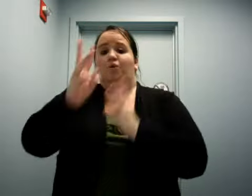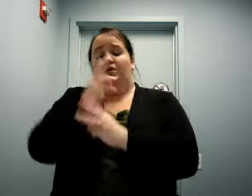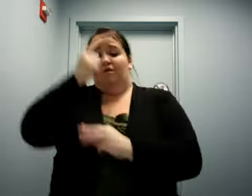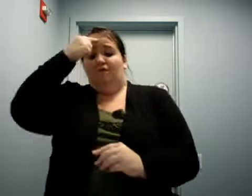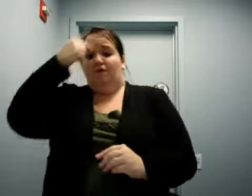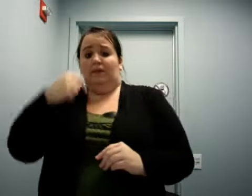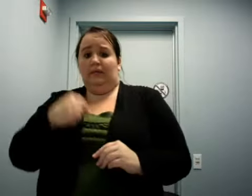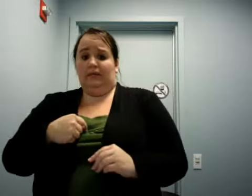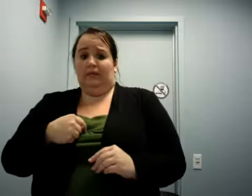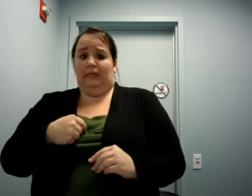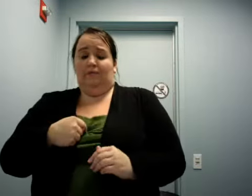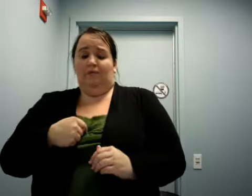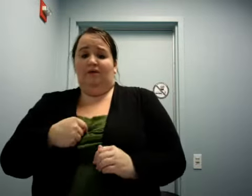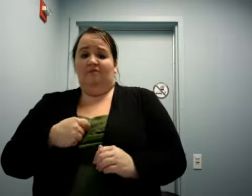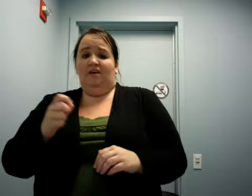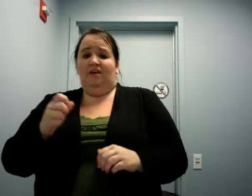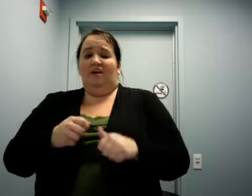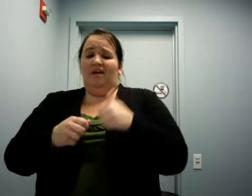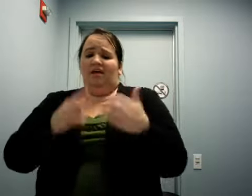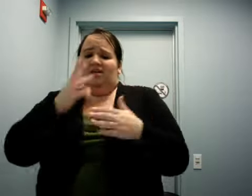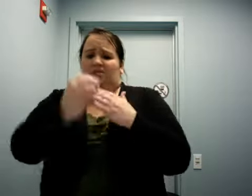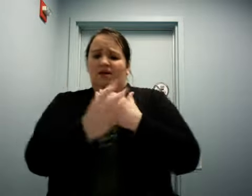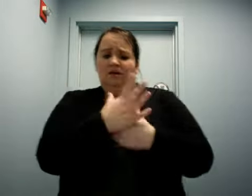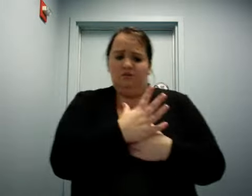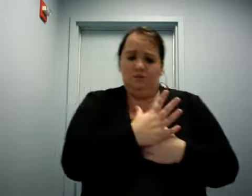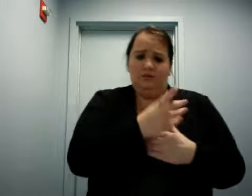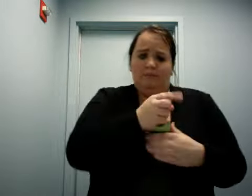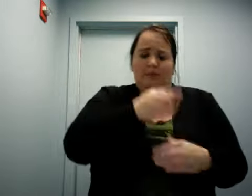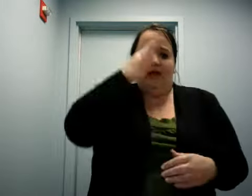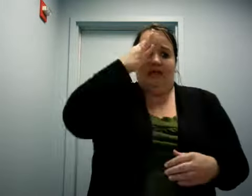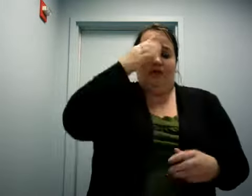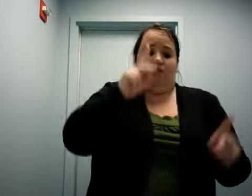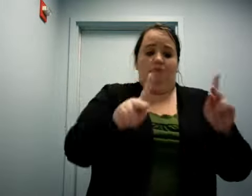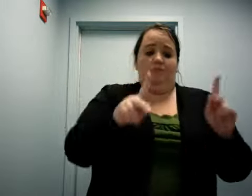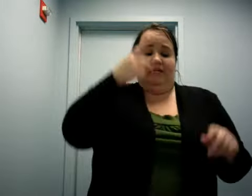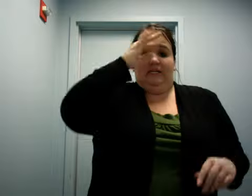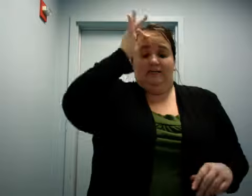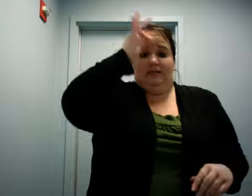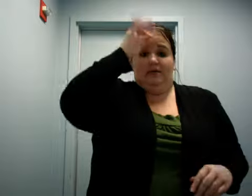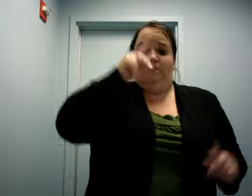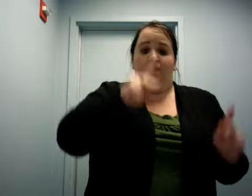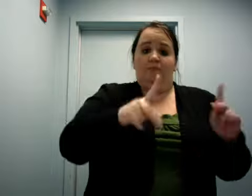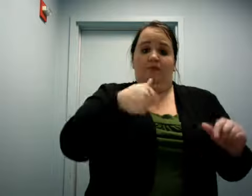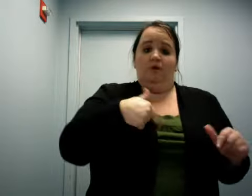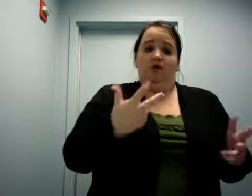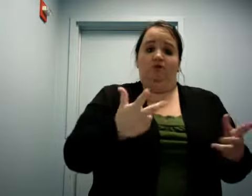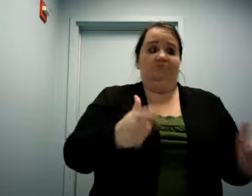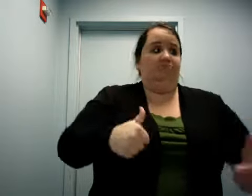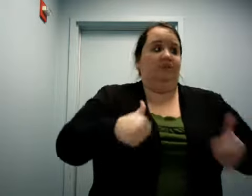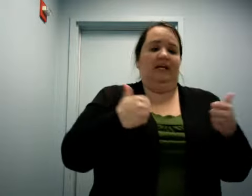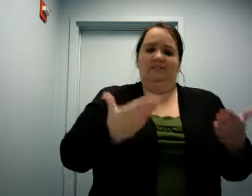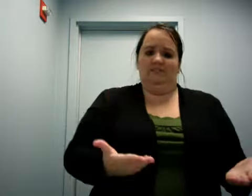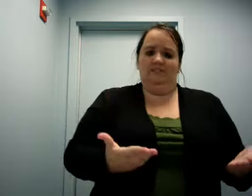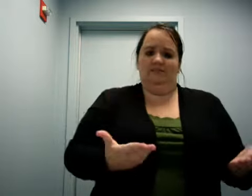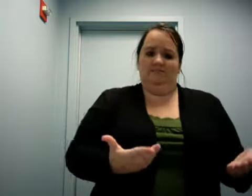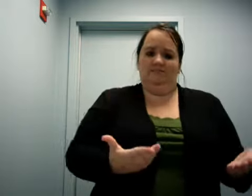consequence was that I did not know that people like me could exist in literature. So what the discovery of African writers did